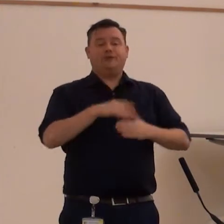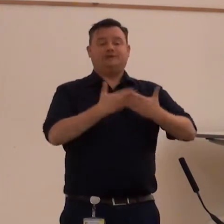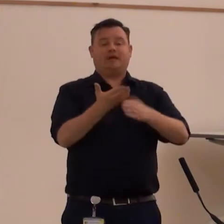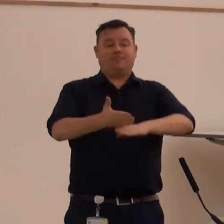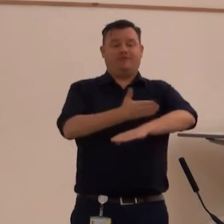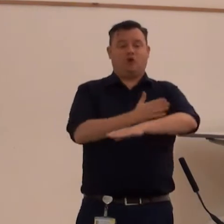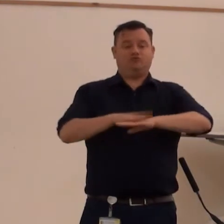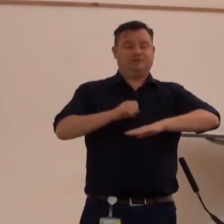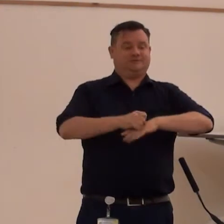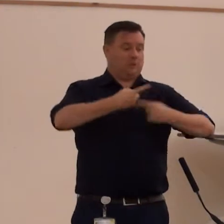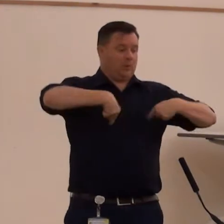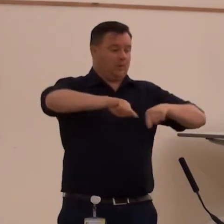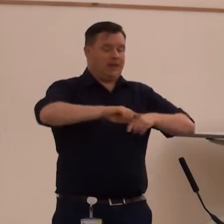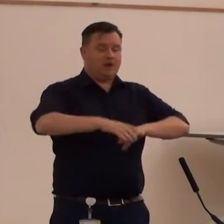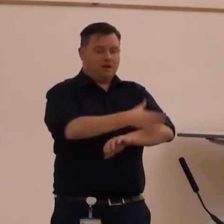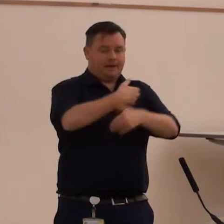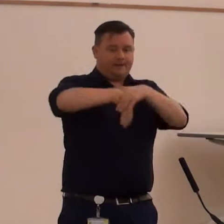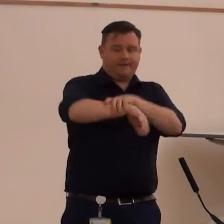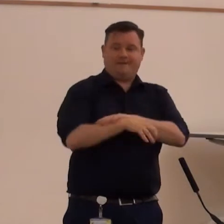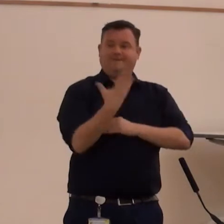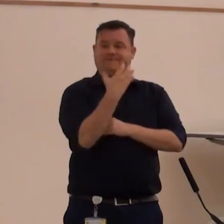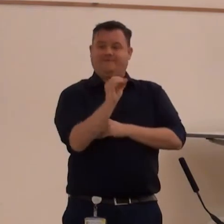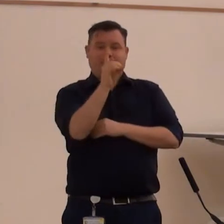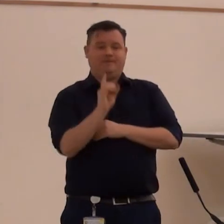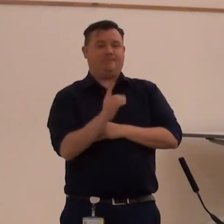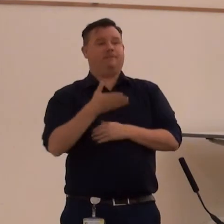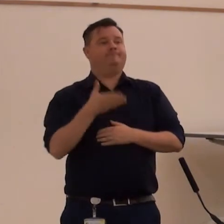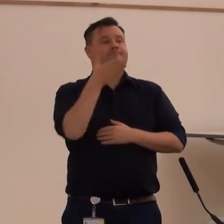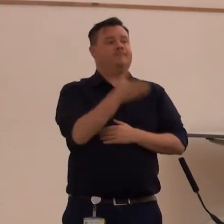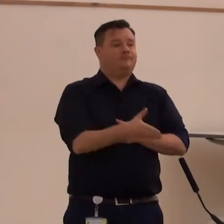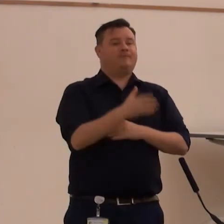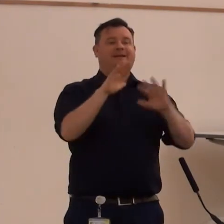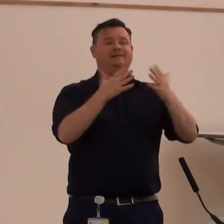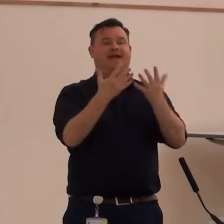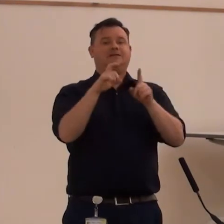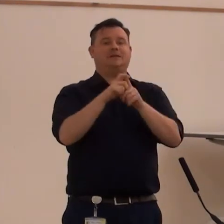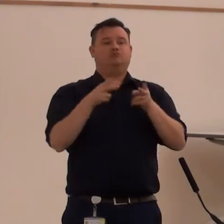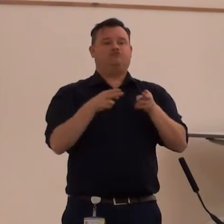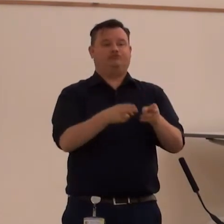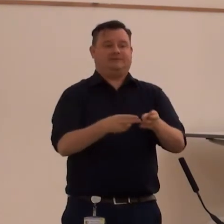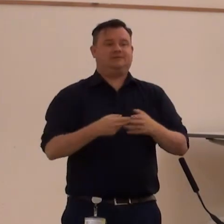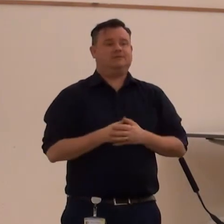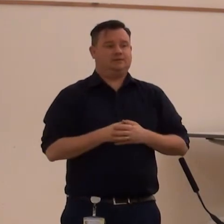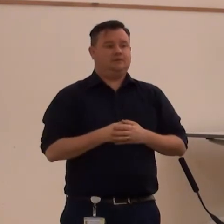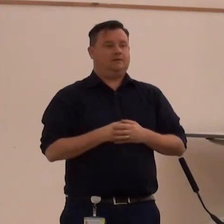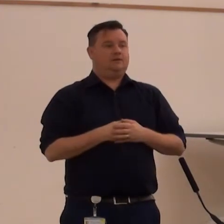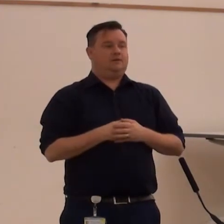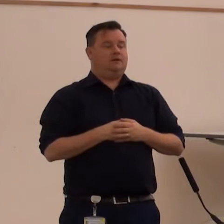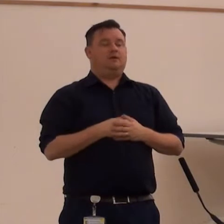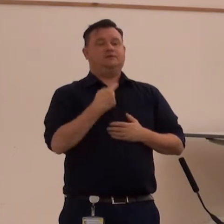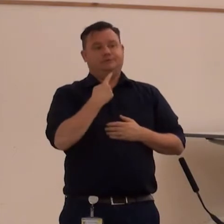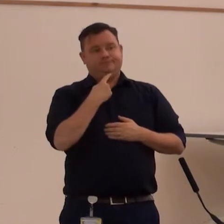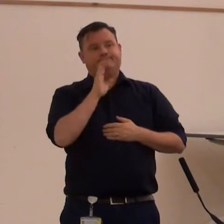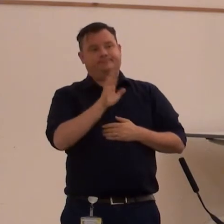Christmas, we pulled together about 40 or 50 people, and we went down to 10 Downing Street to say hello to Tony